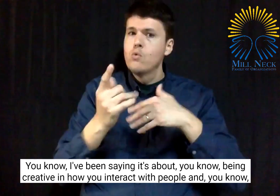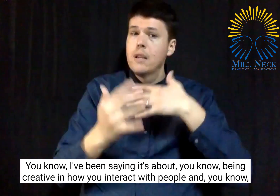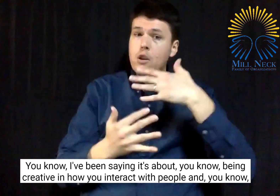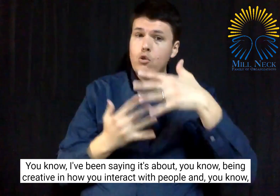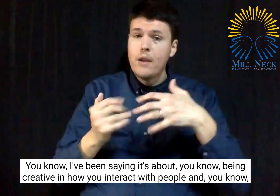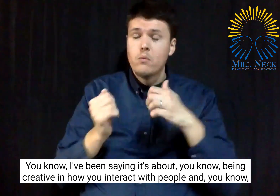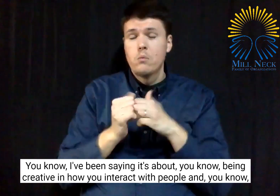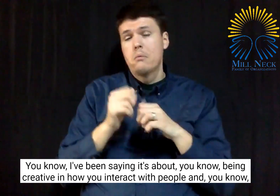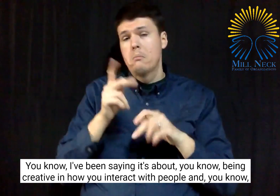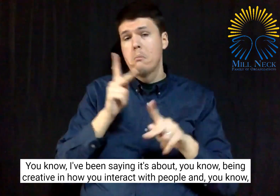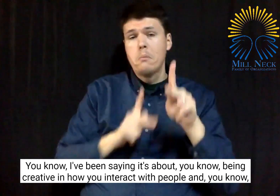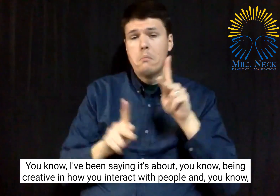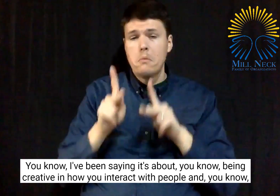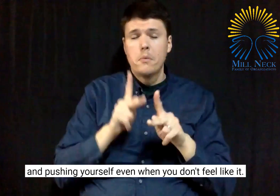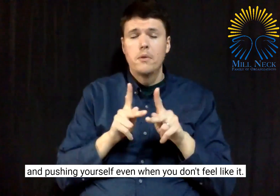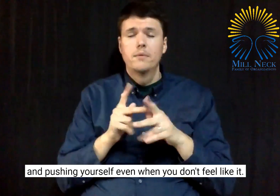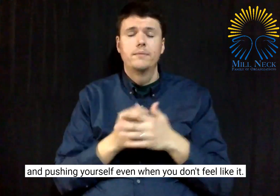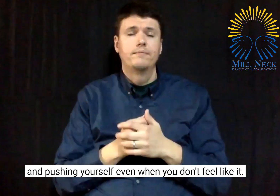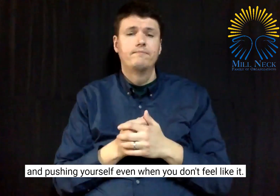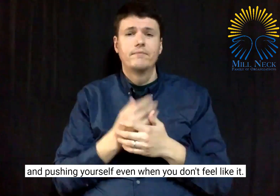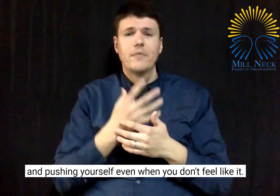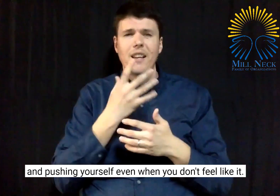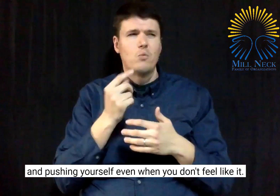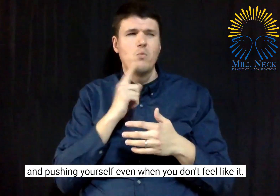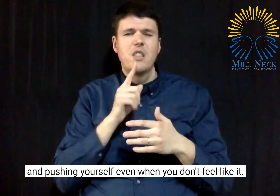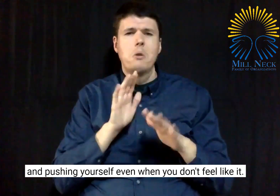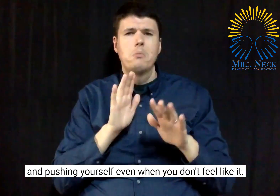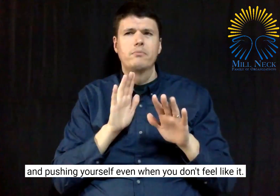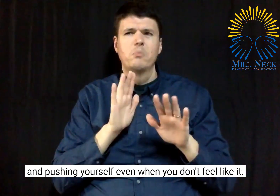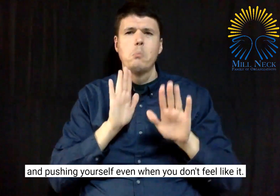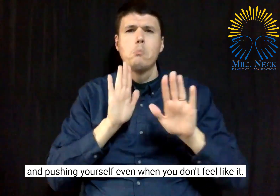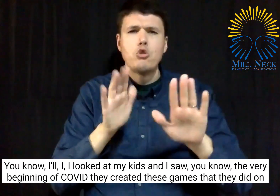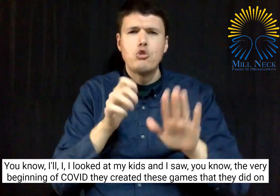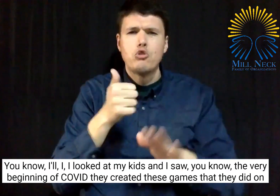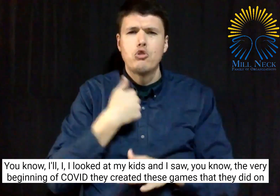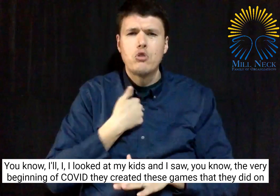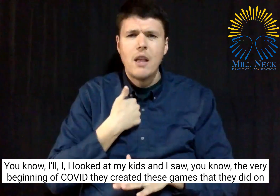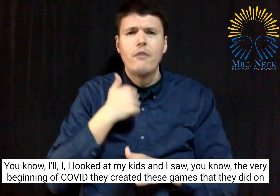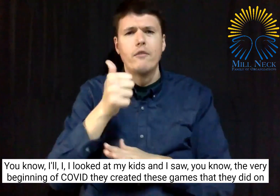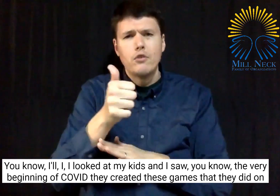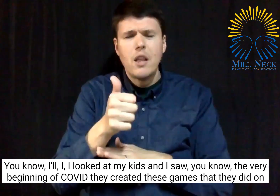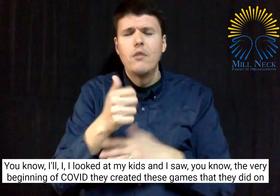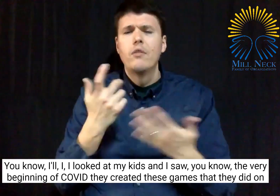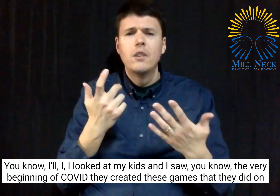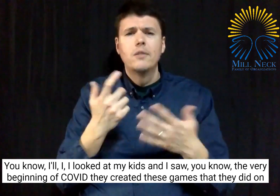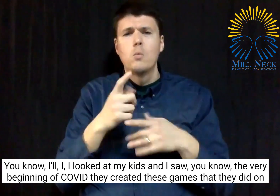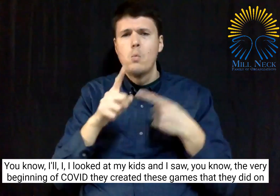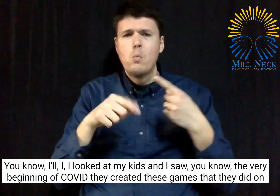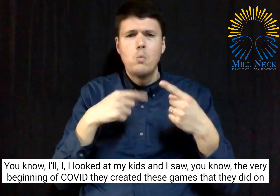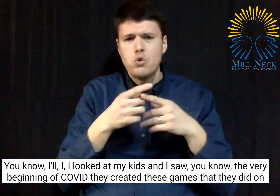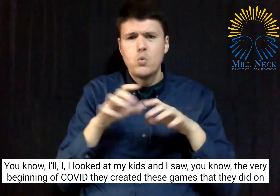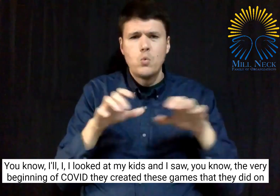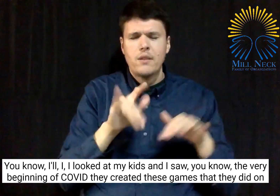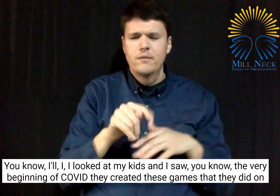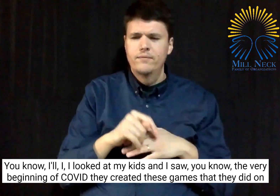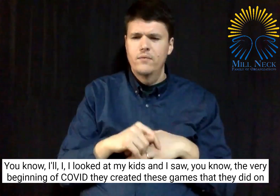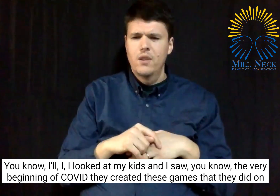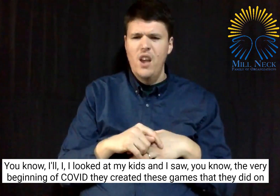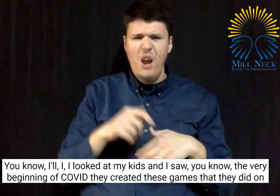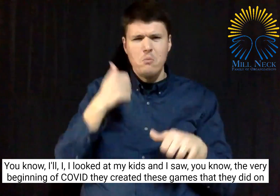and, and pushing yourself even when you don't feel like it. I looked at my kids and I saw, the very beginning